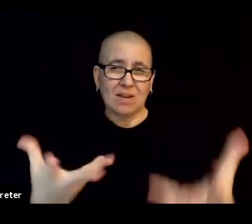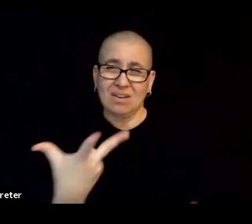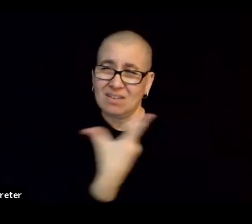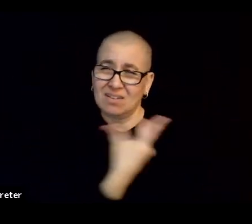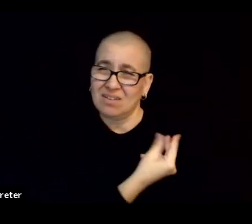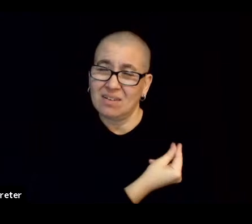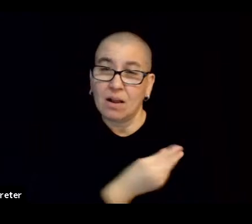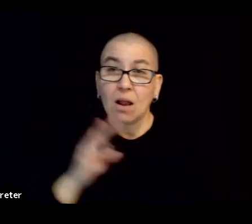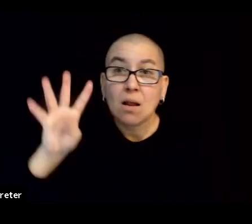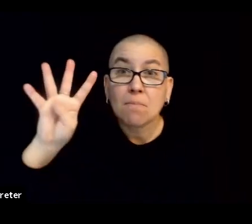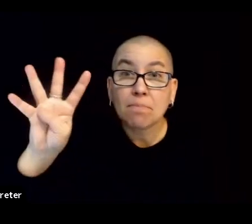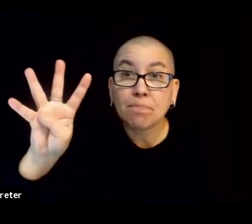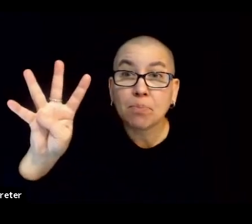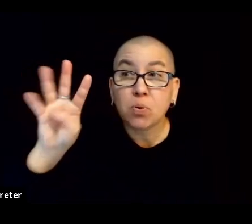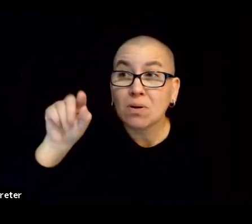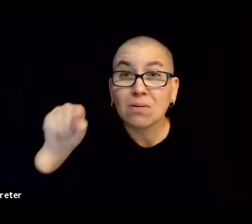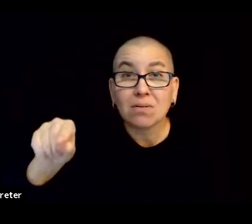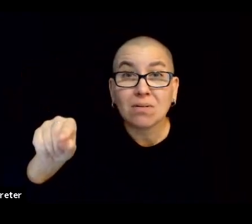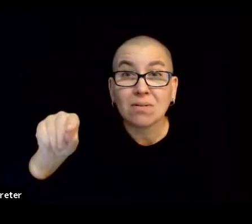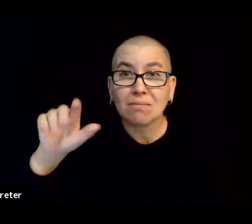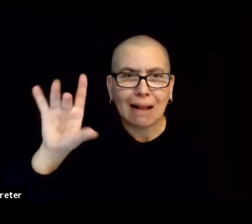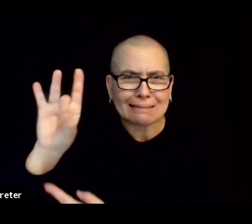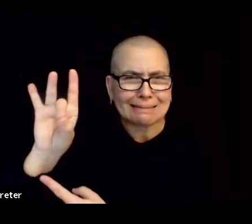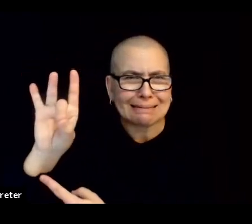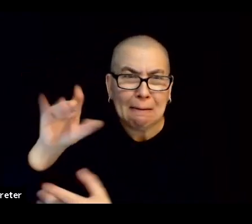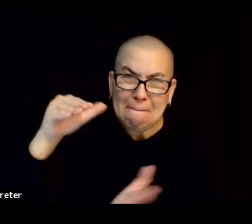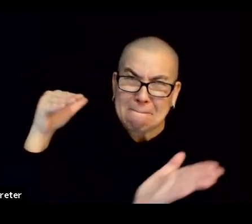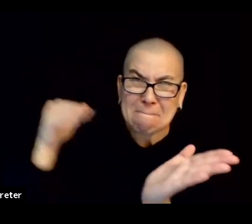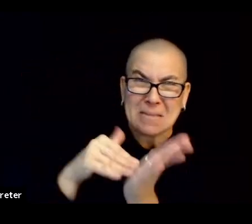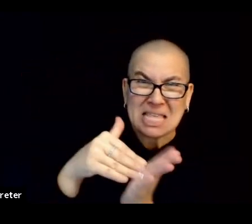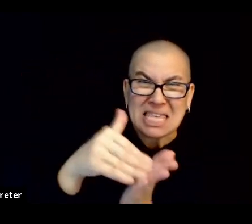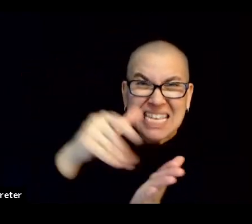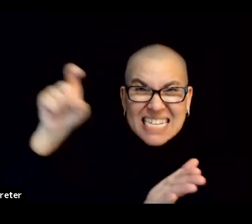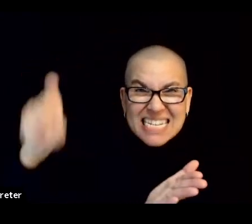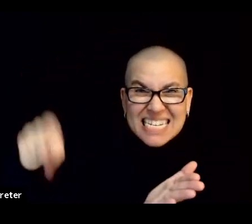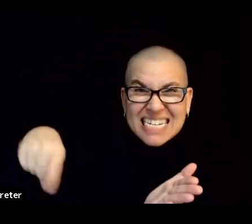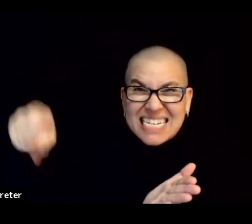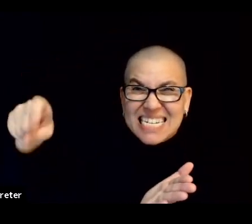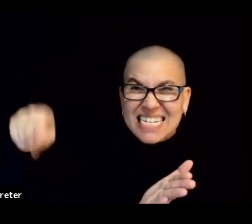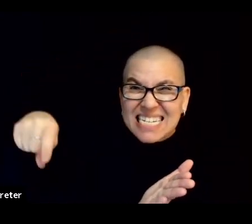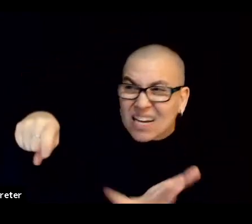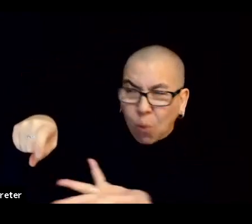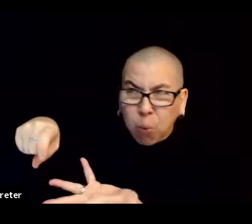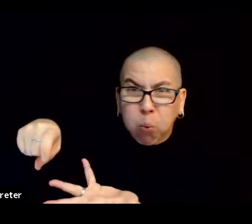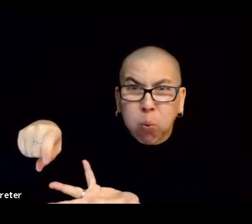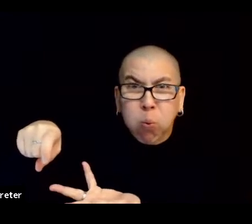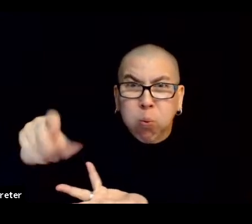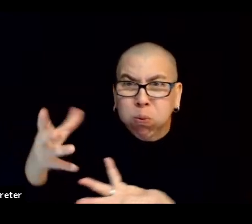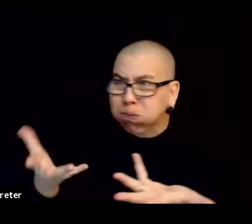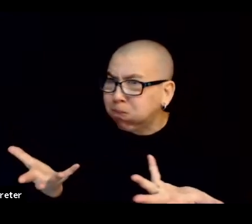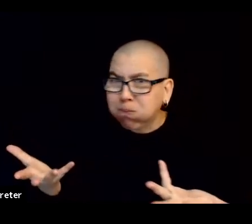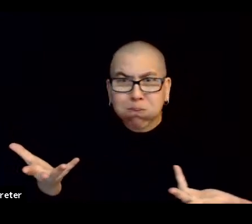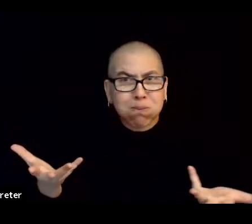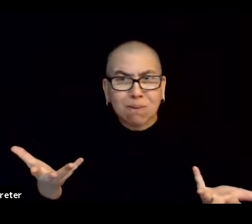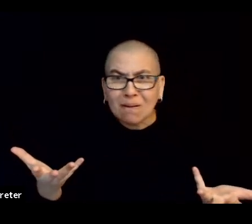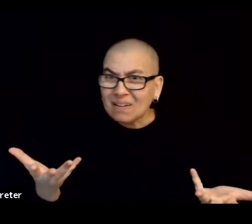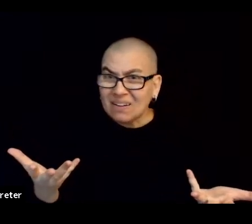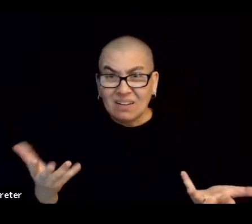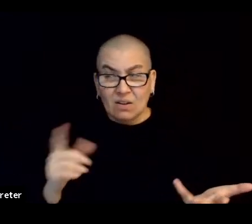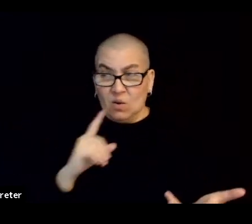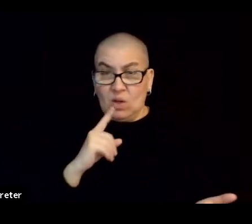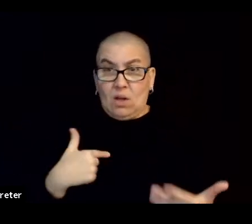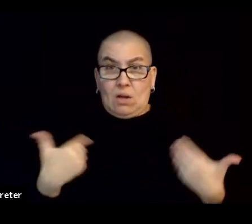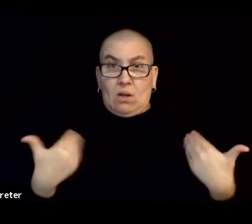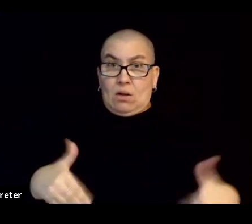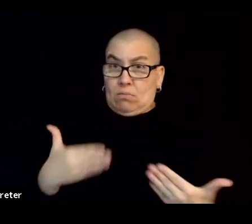vaccine. I appreciate the governor's support for a successful statewide vaccine strategy. We're all in this together.